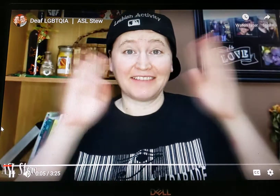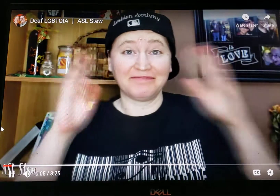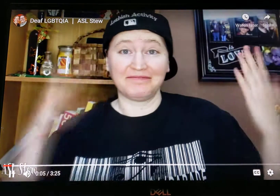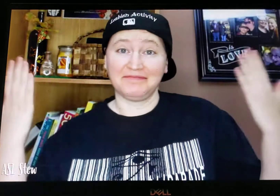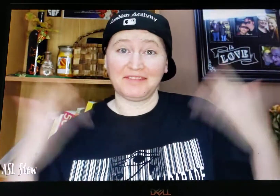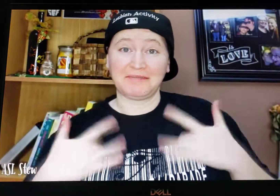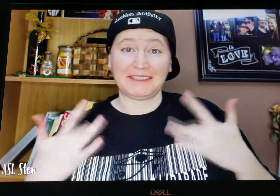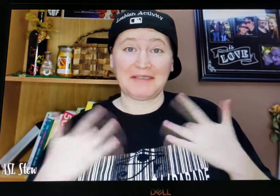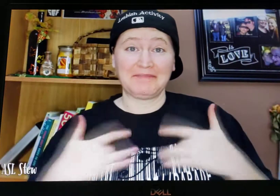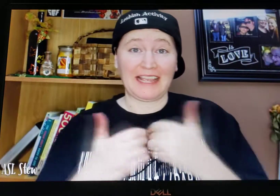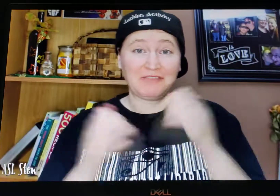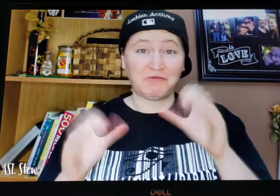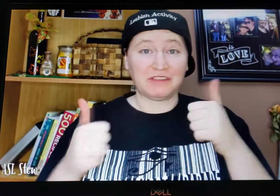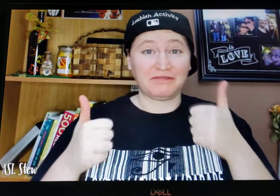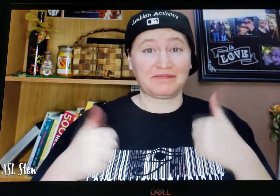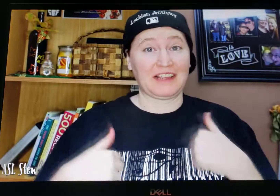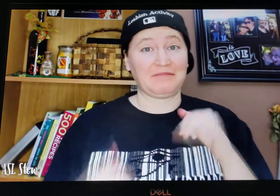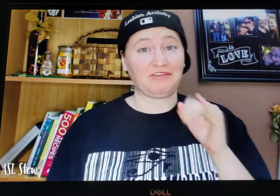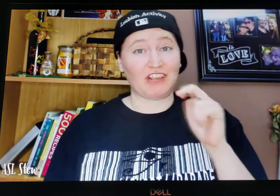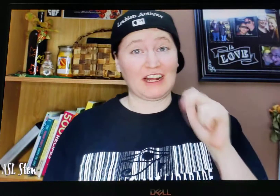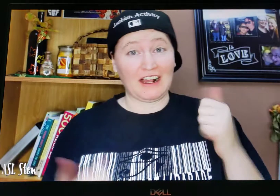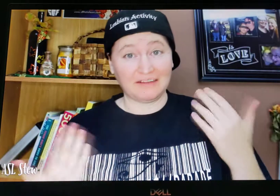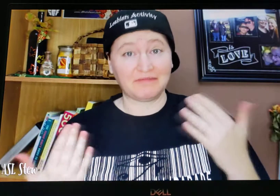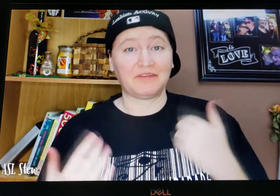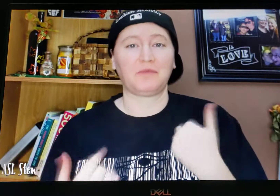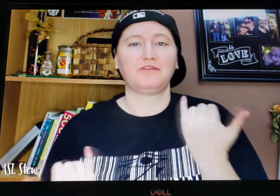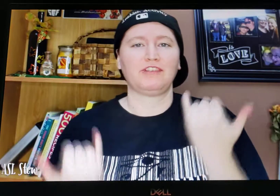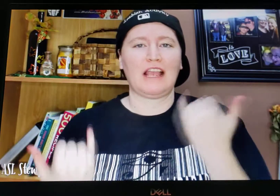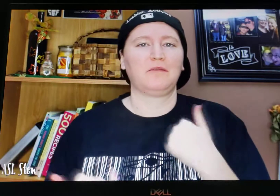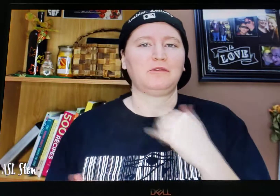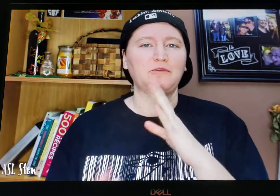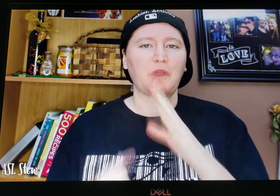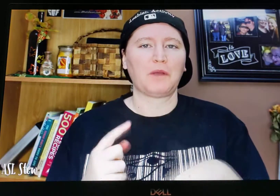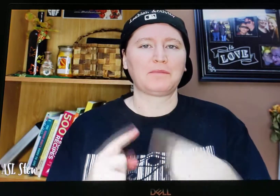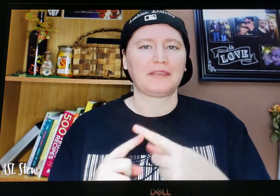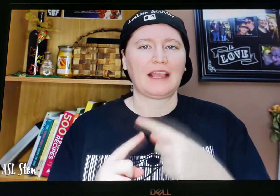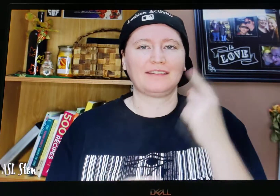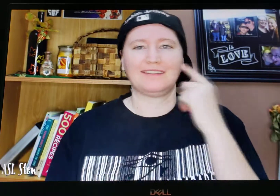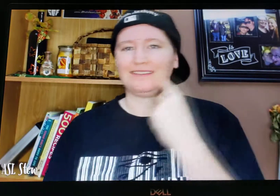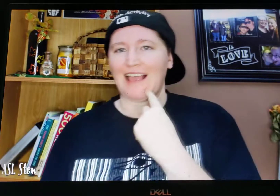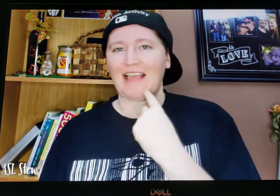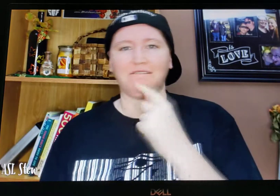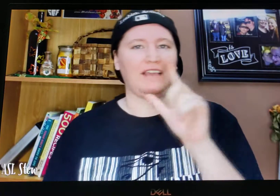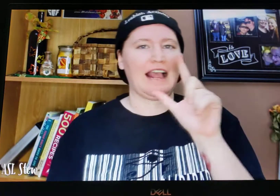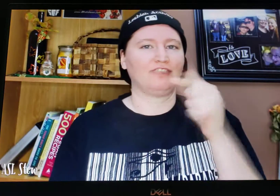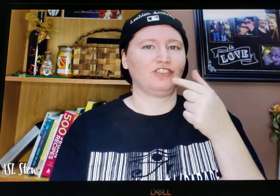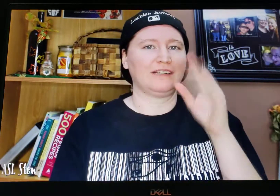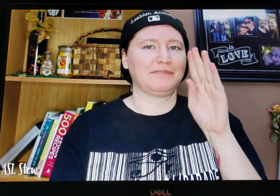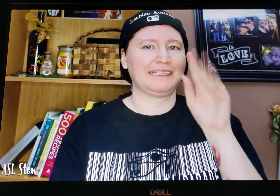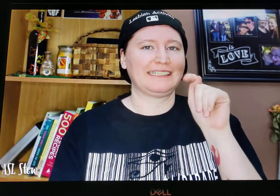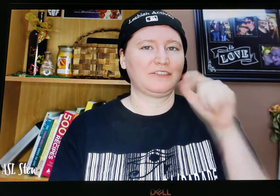Hello, what's up everyone? How are you doing? My name is Jenna and today I'm going to talk about being deaf